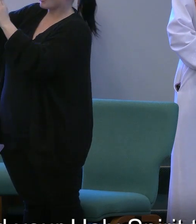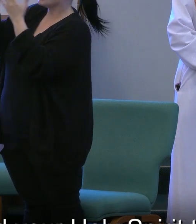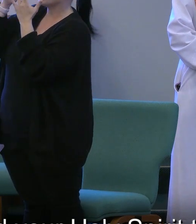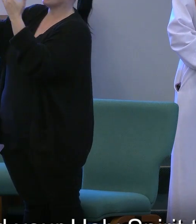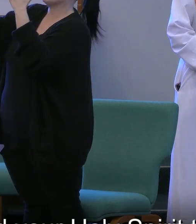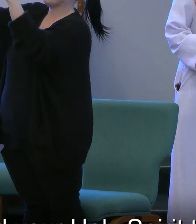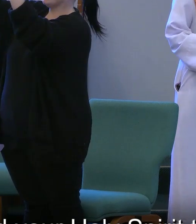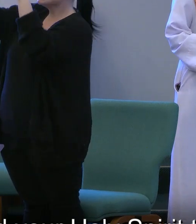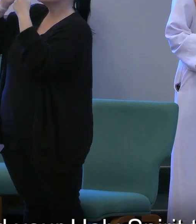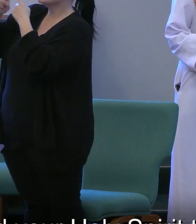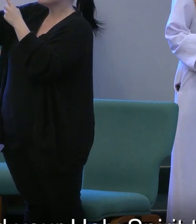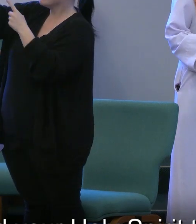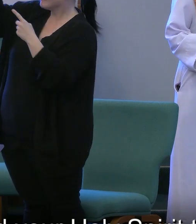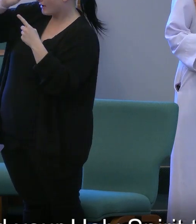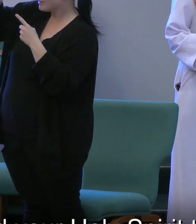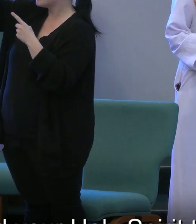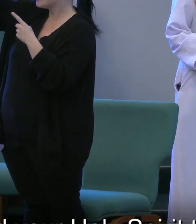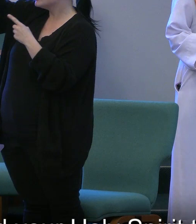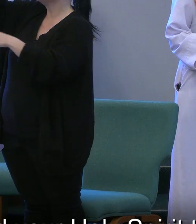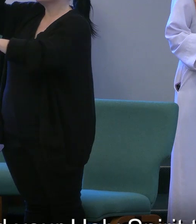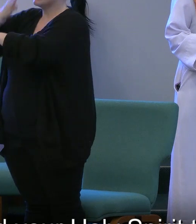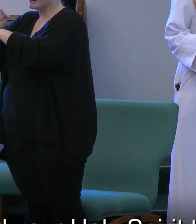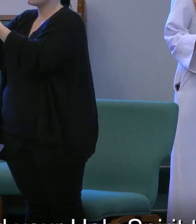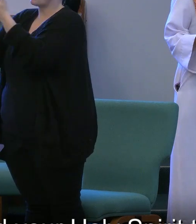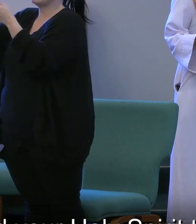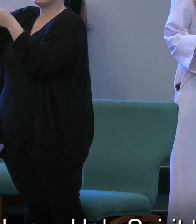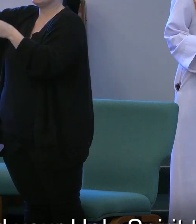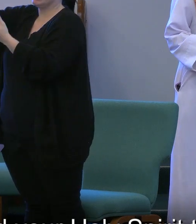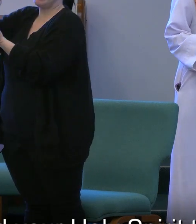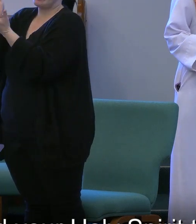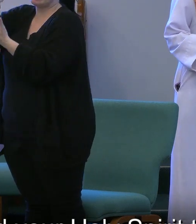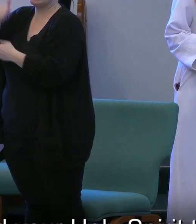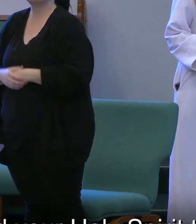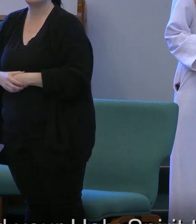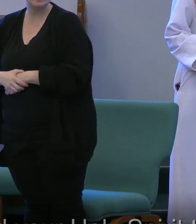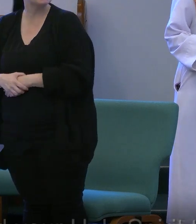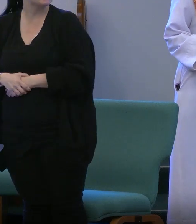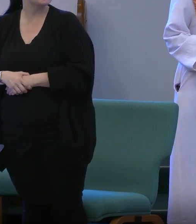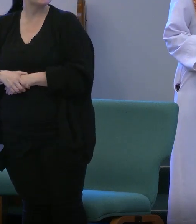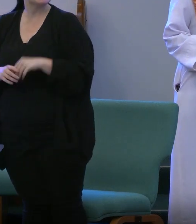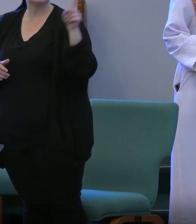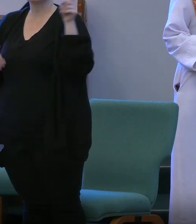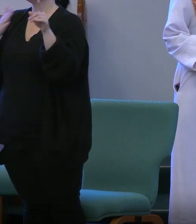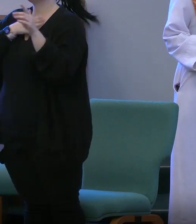and glory to the Father, the Son, and the Holy Ghost. Amen.